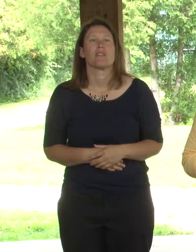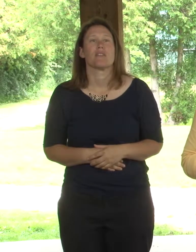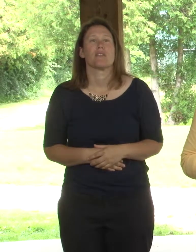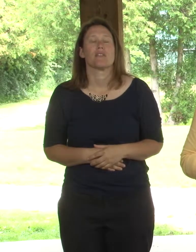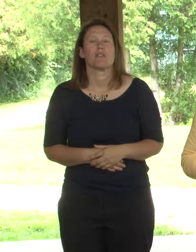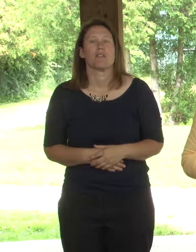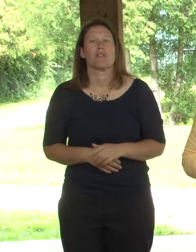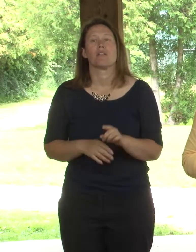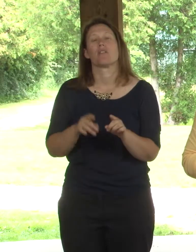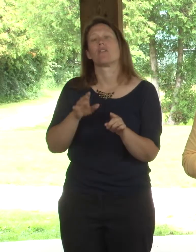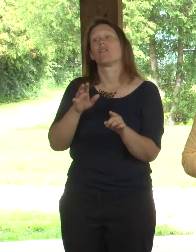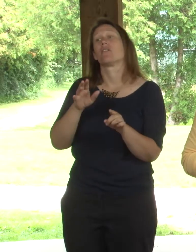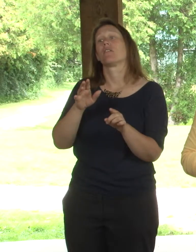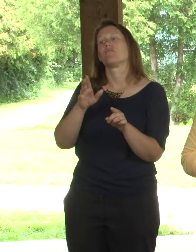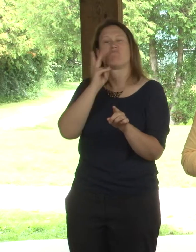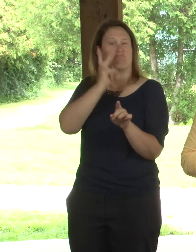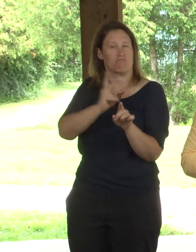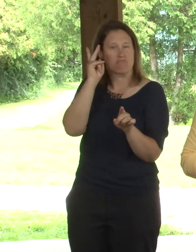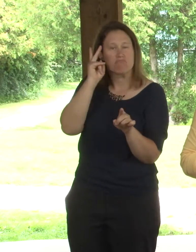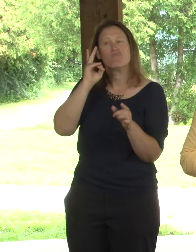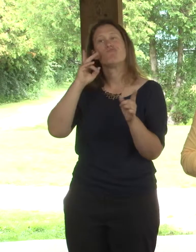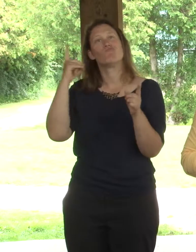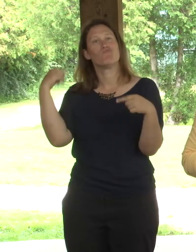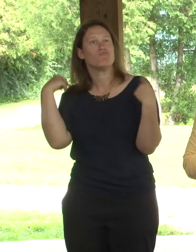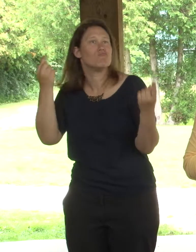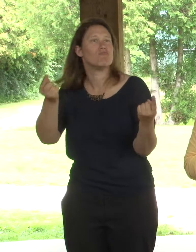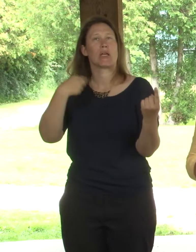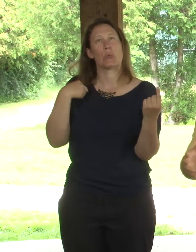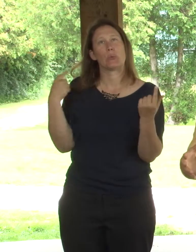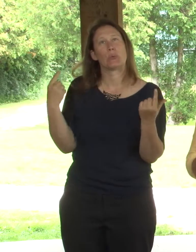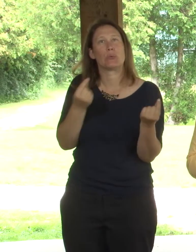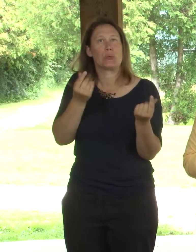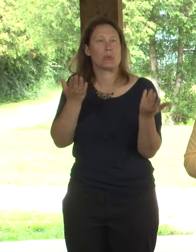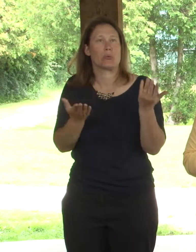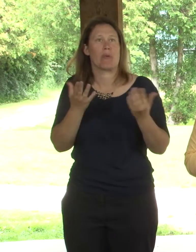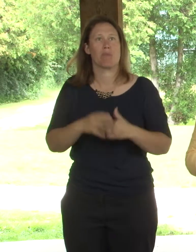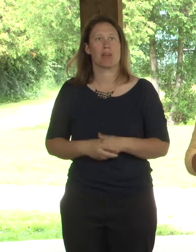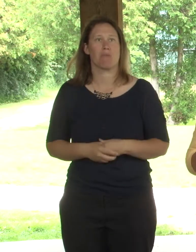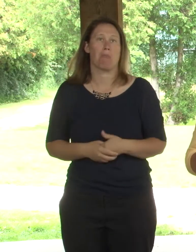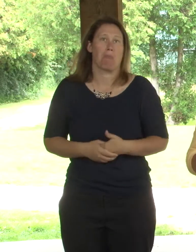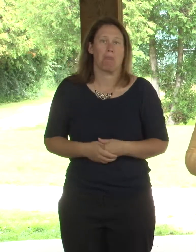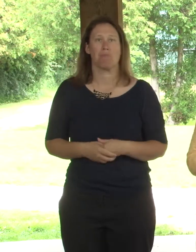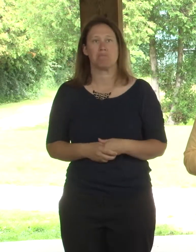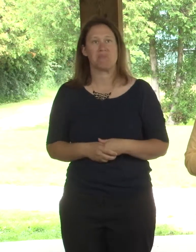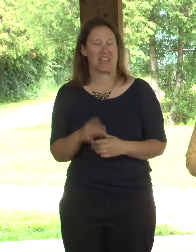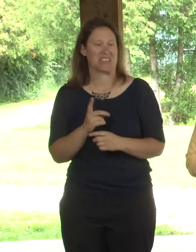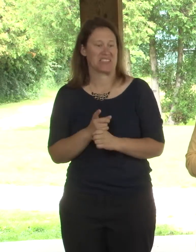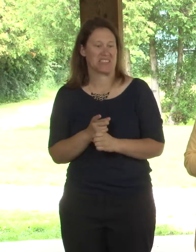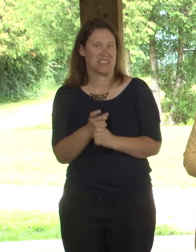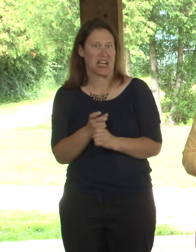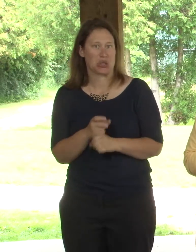on our previous years or our careers, and, we may have had to squeeze our feet into very tight shoes